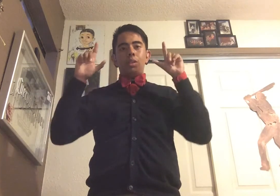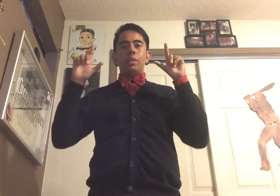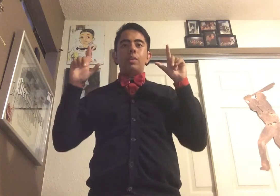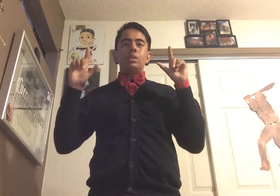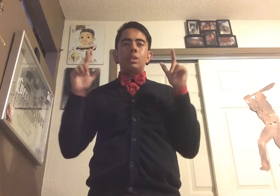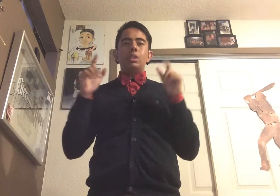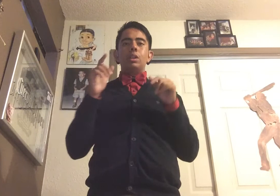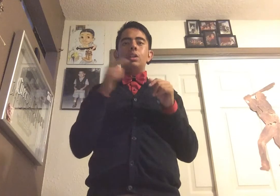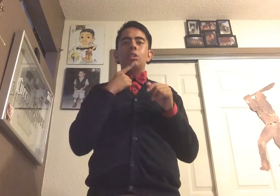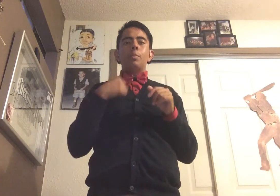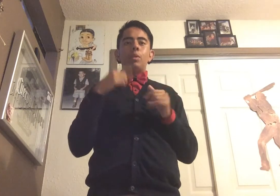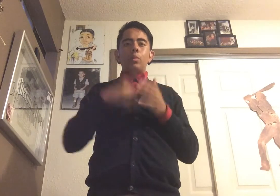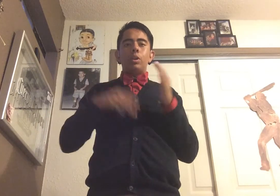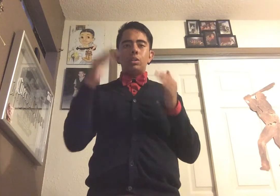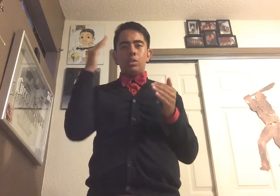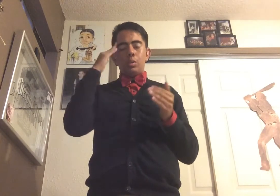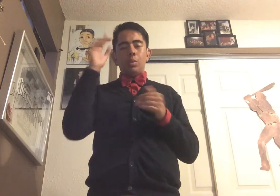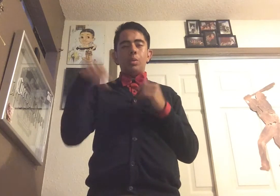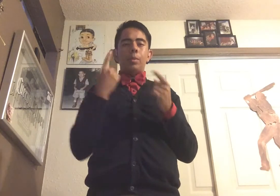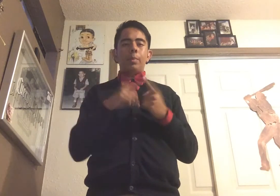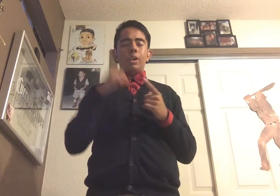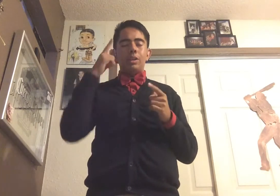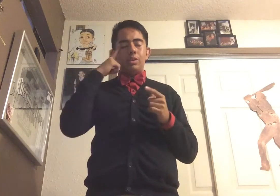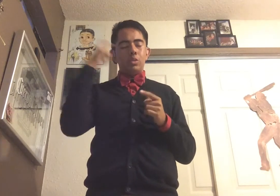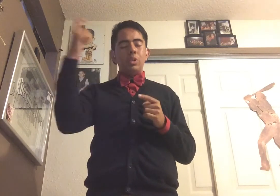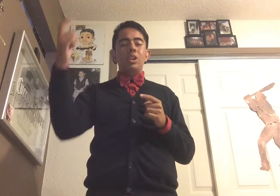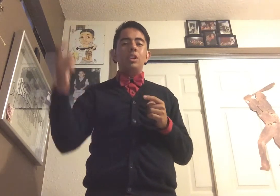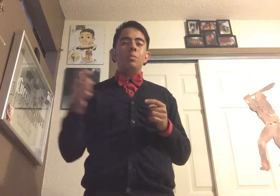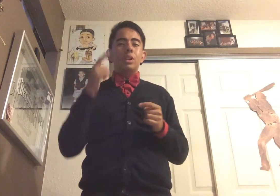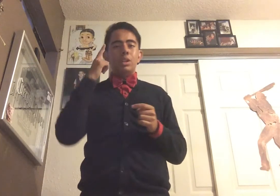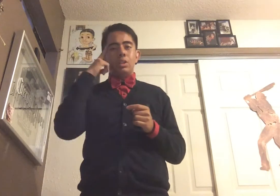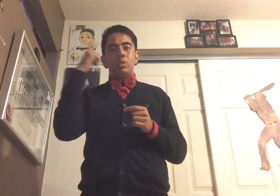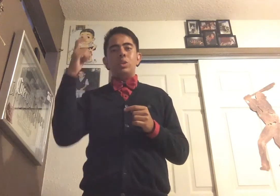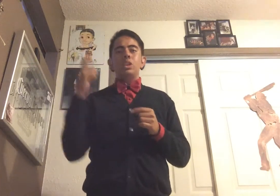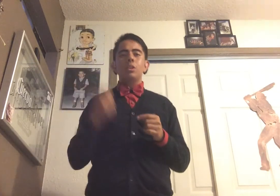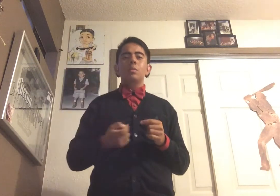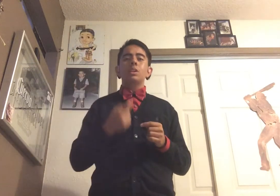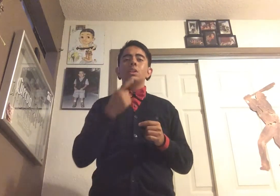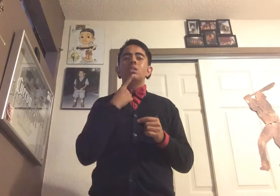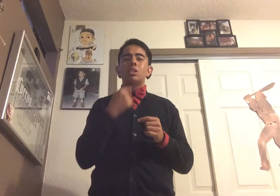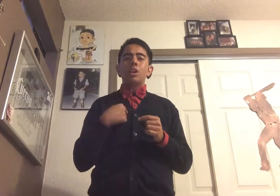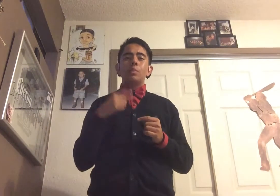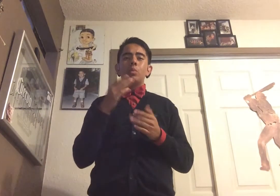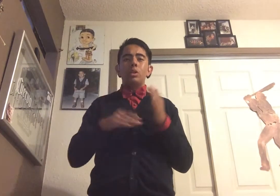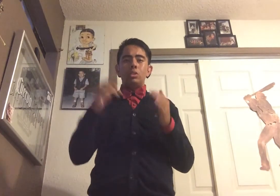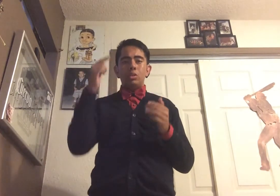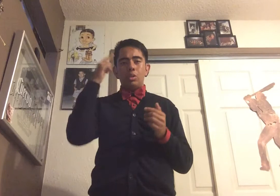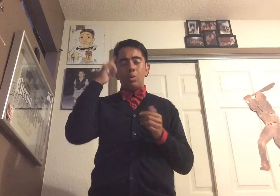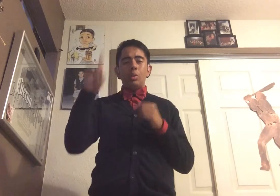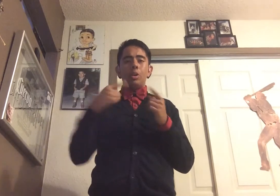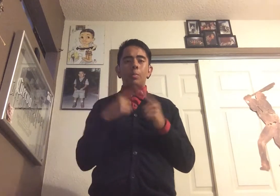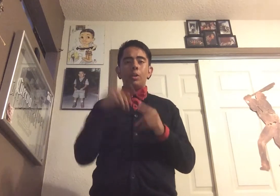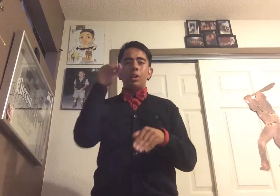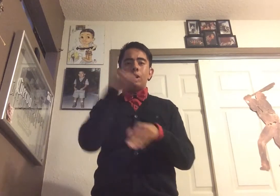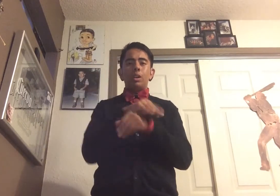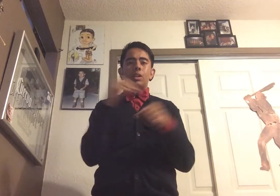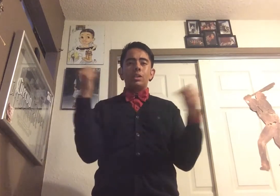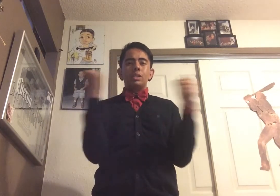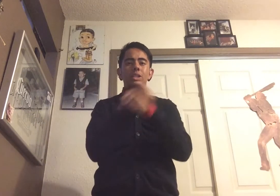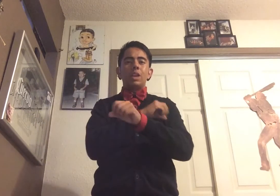the sky. Tell me what you know about dreams, dreams. Tell me what you know about night